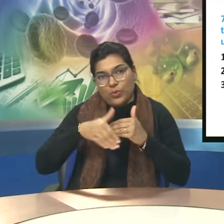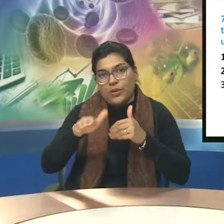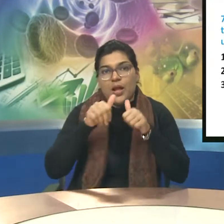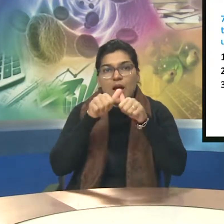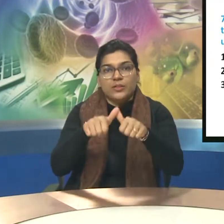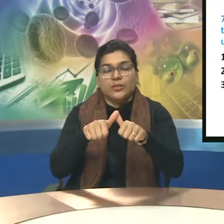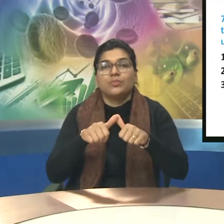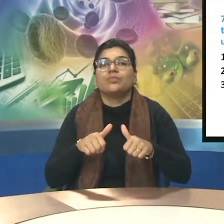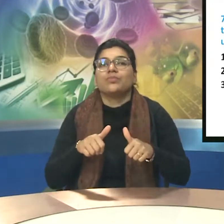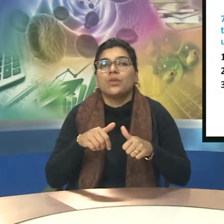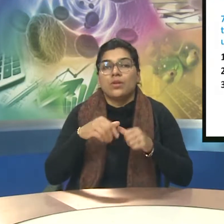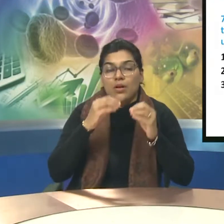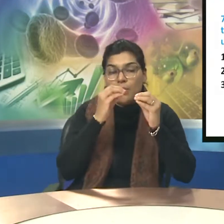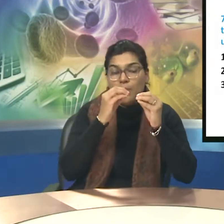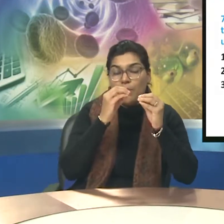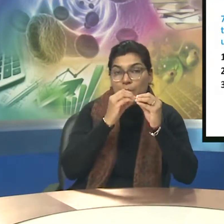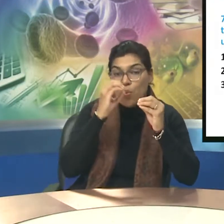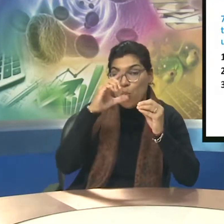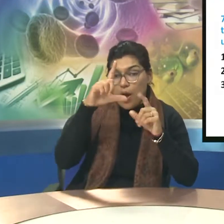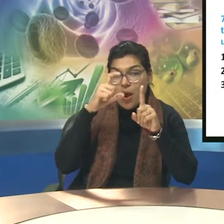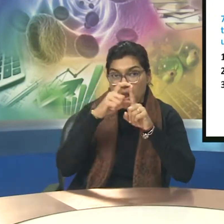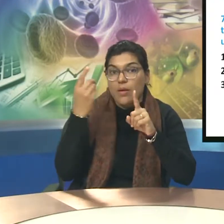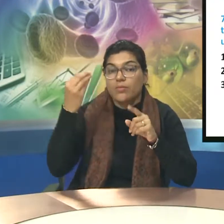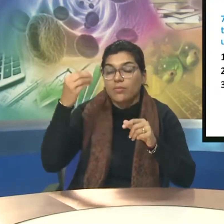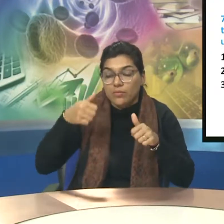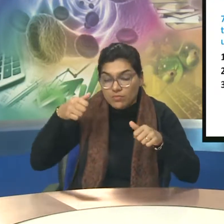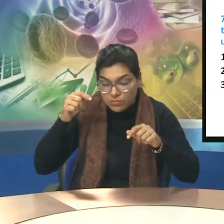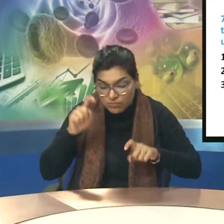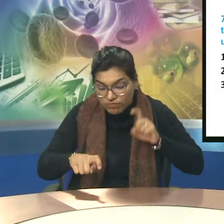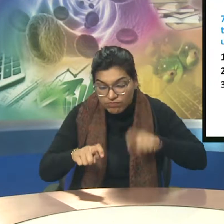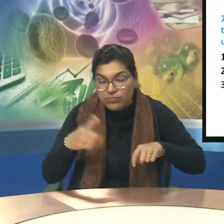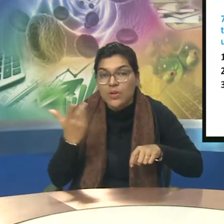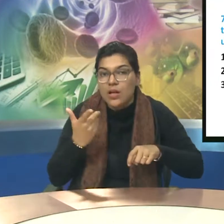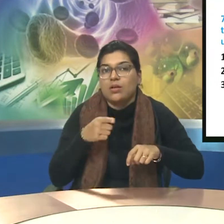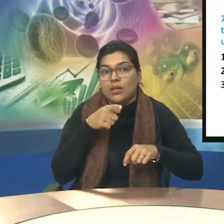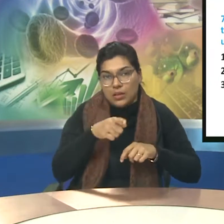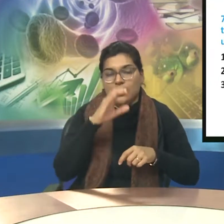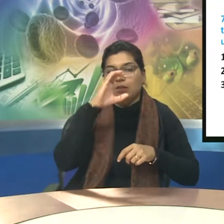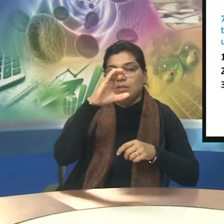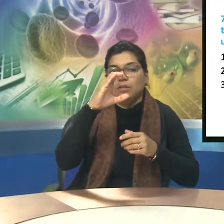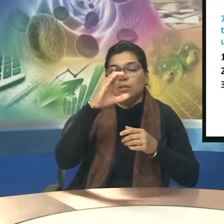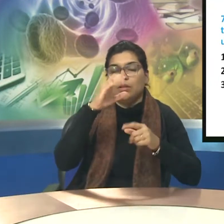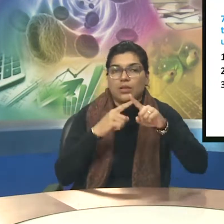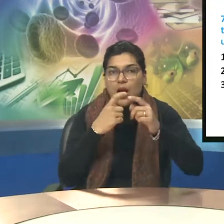Okay, let's move forward. I'll answer. For bold, we can do